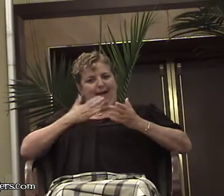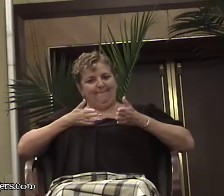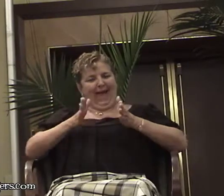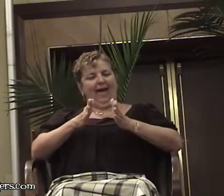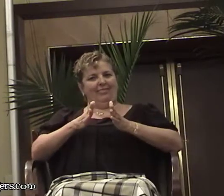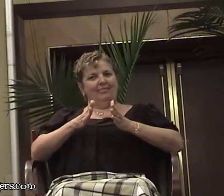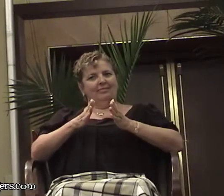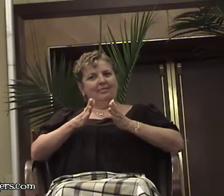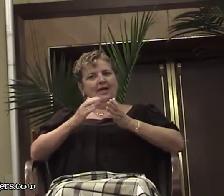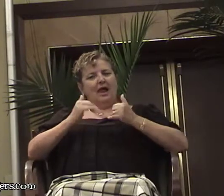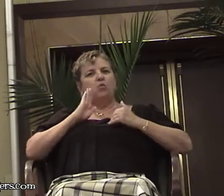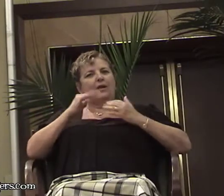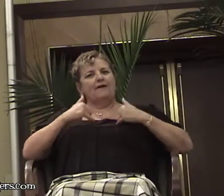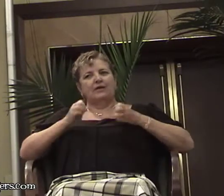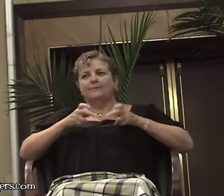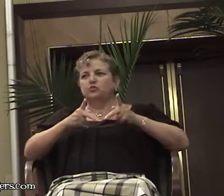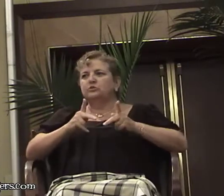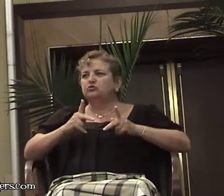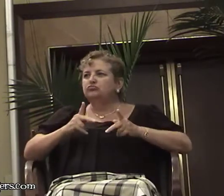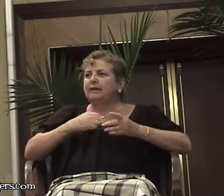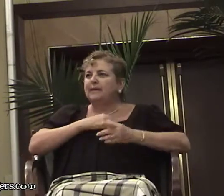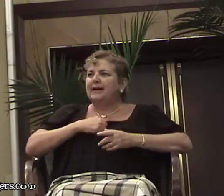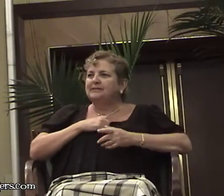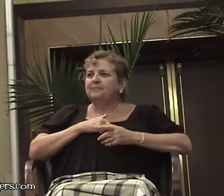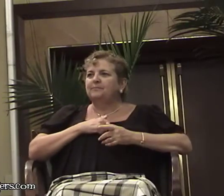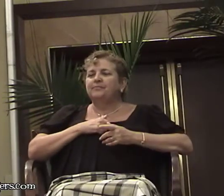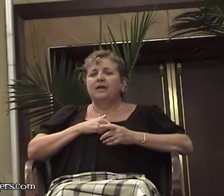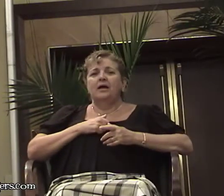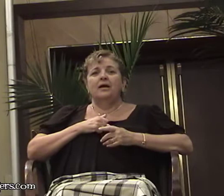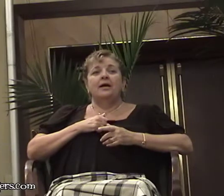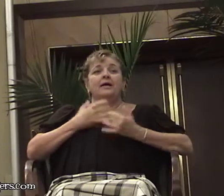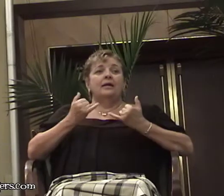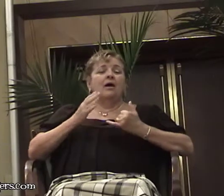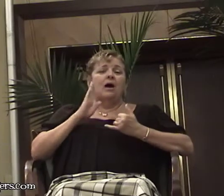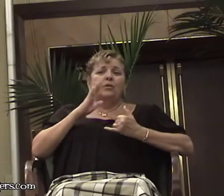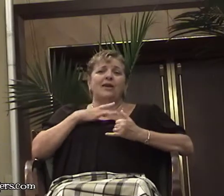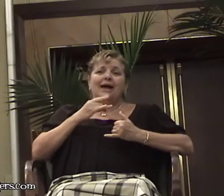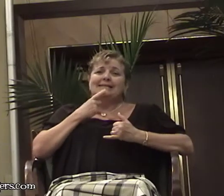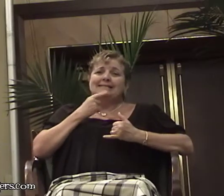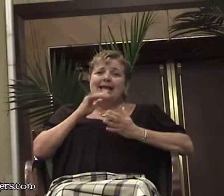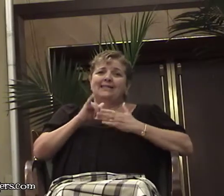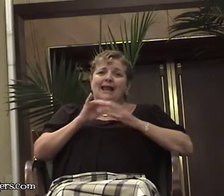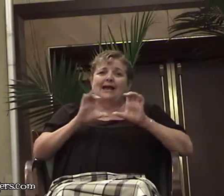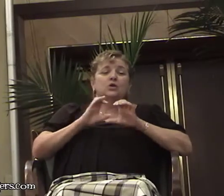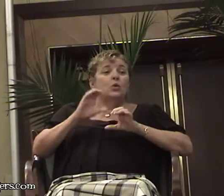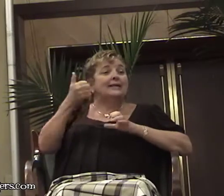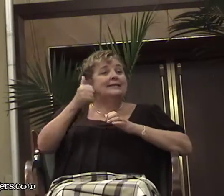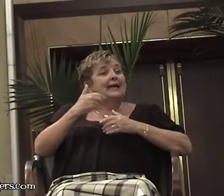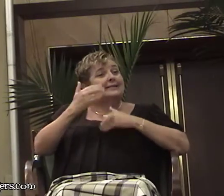regular basis. Now, if I want to stand up here and tell you I do a 10th step every day, that's not true, but I'm pretty good. 4, 5, 6 times a week,